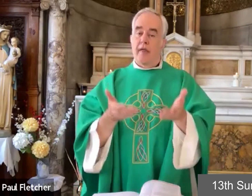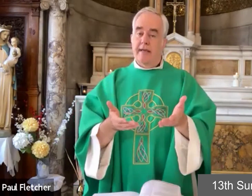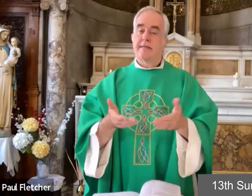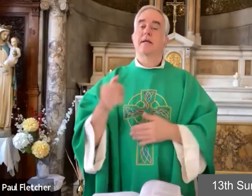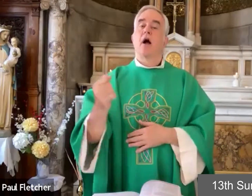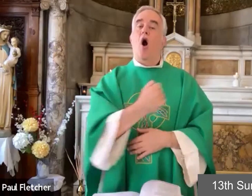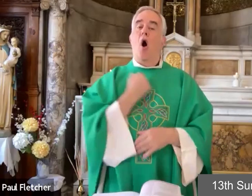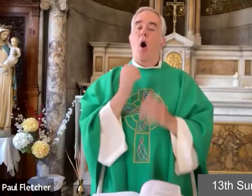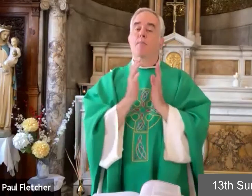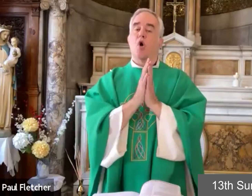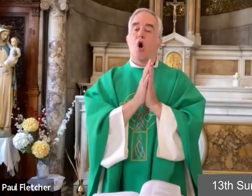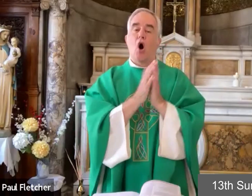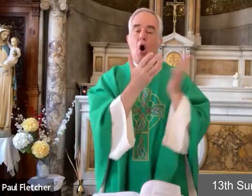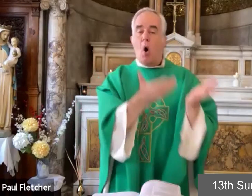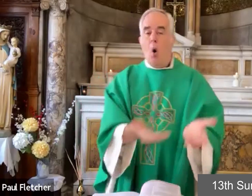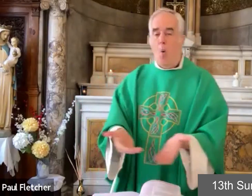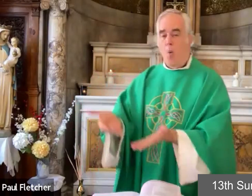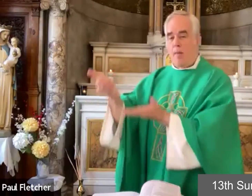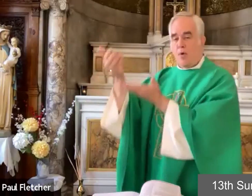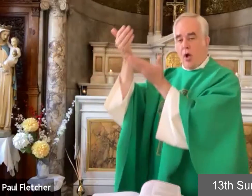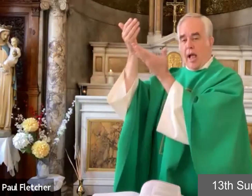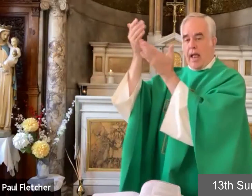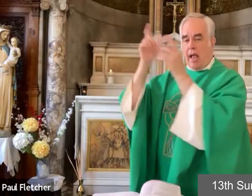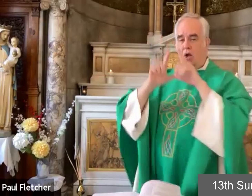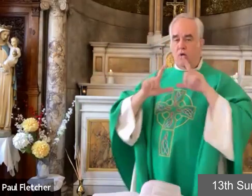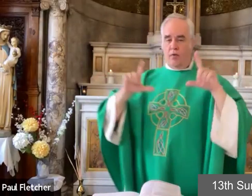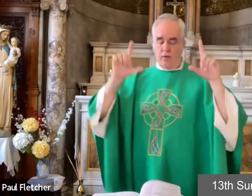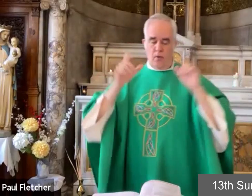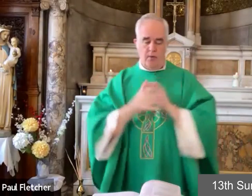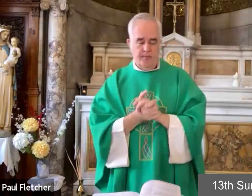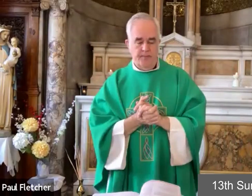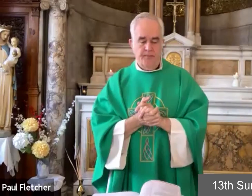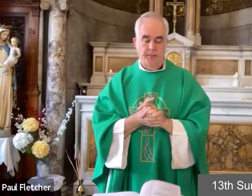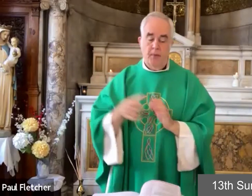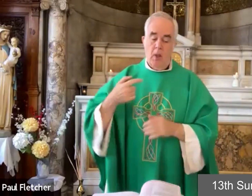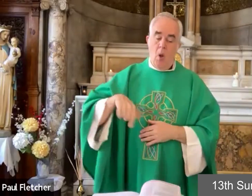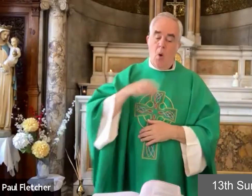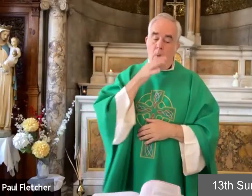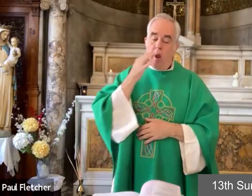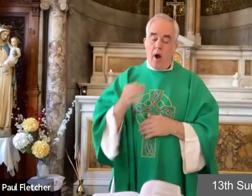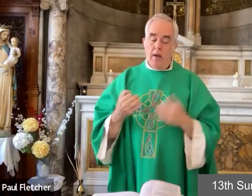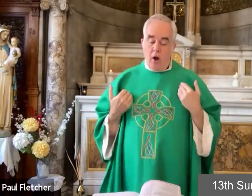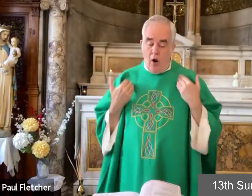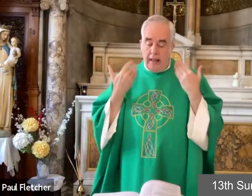This offer we pray for us. We ask Our